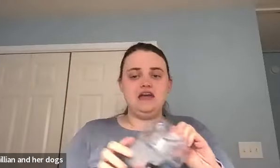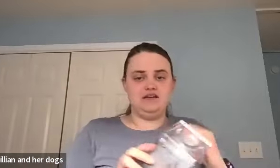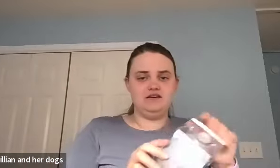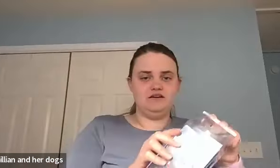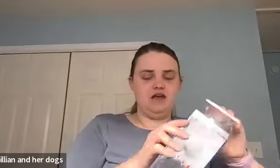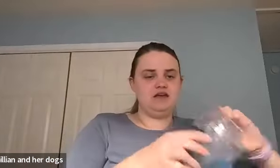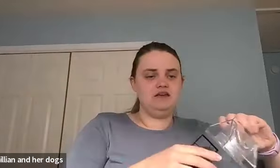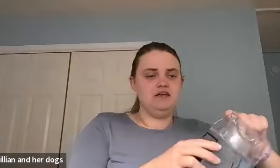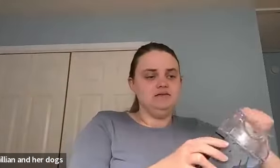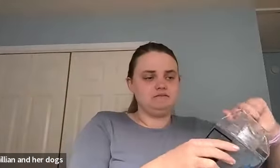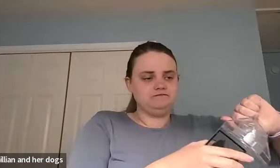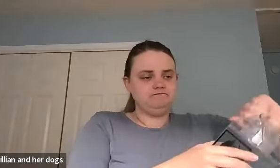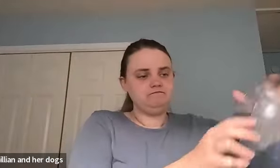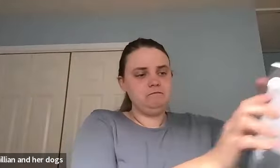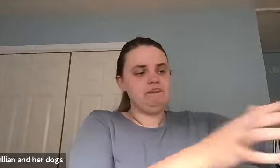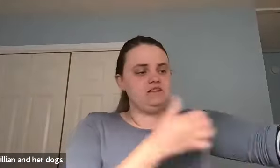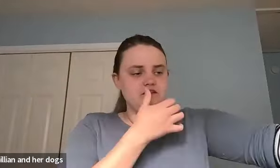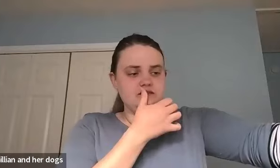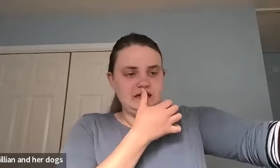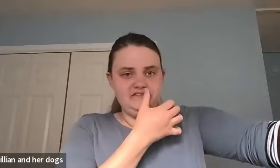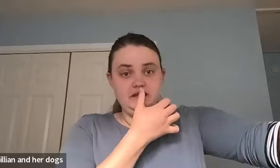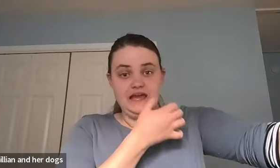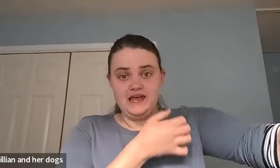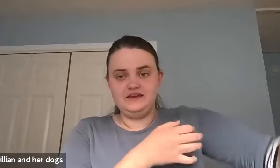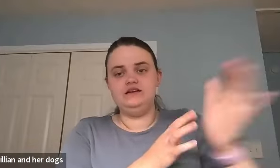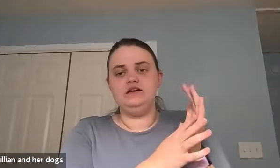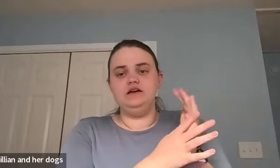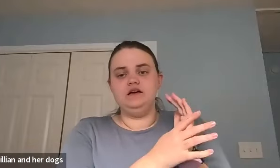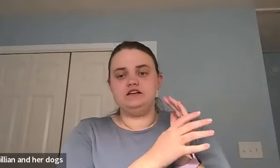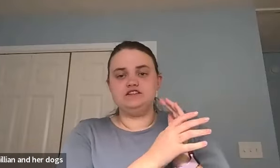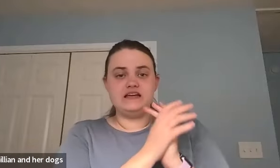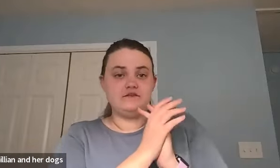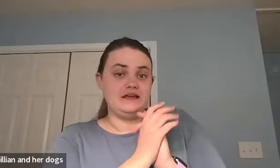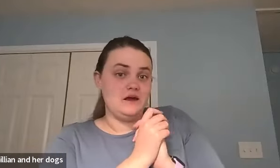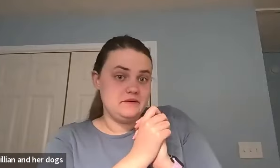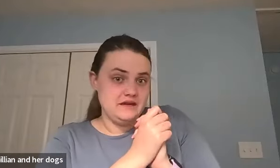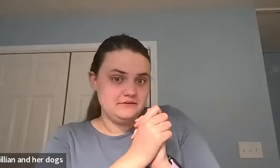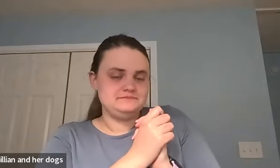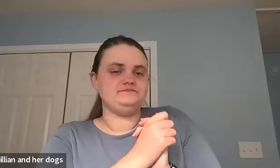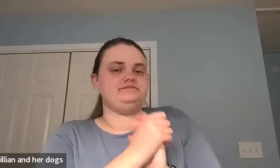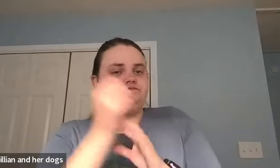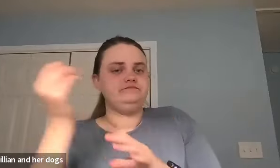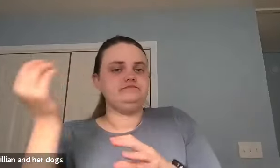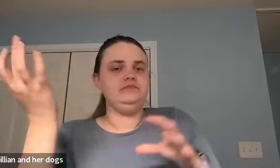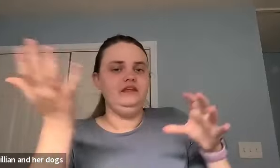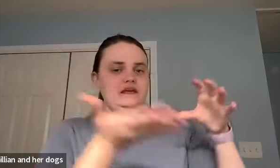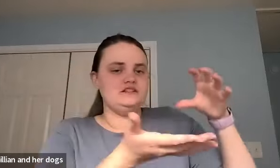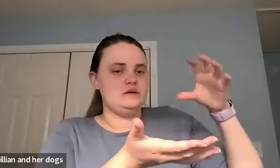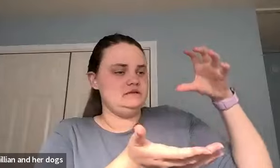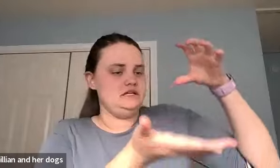Cake. Okay. So the sign for cake, also the sign for like cupcake, is going to